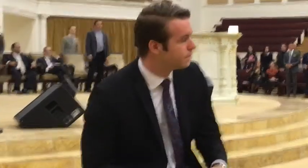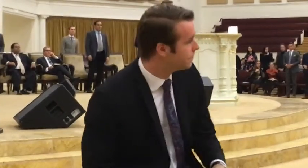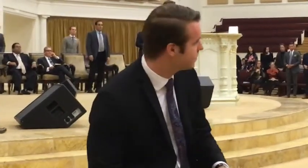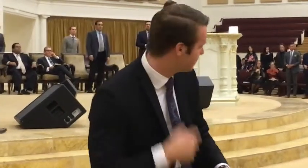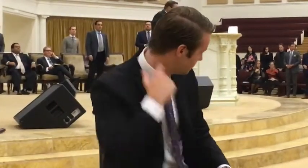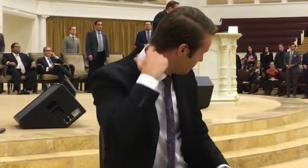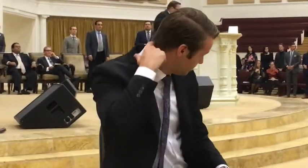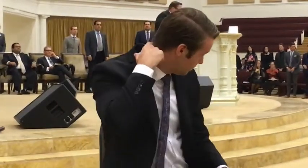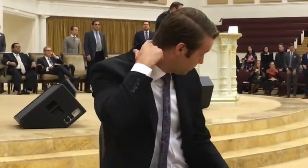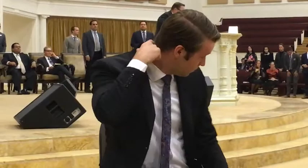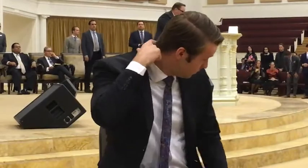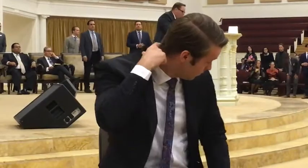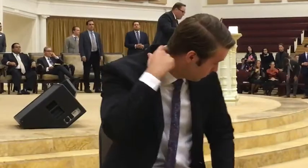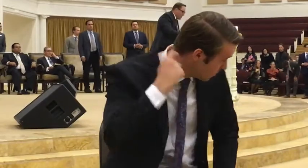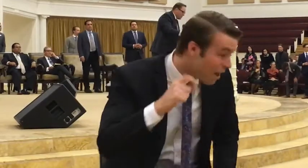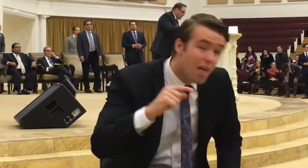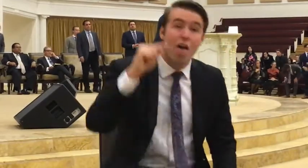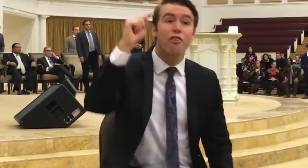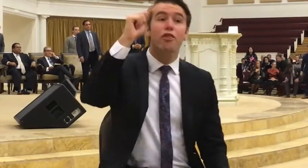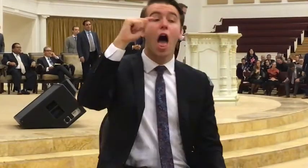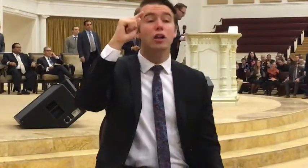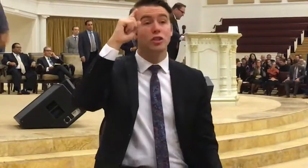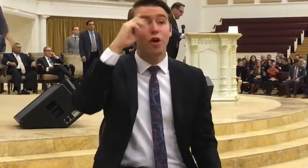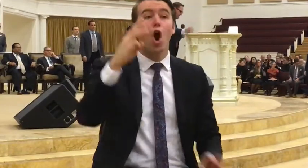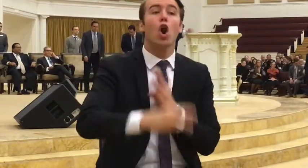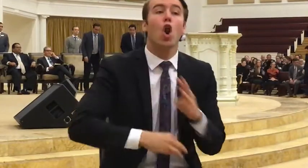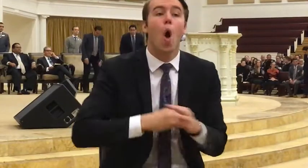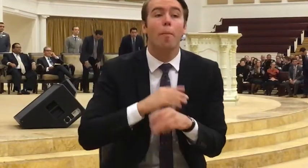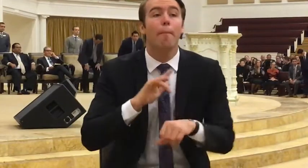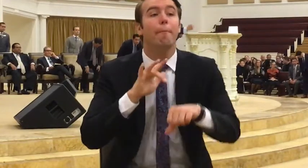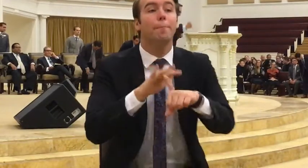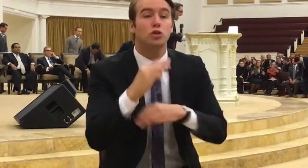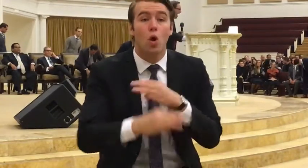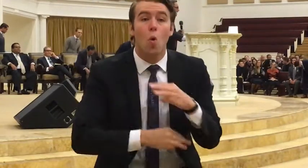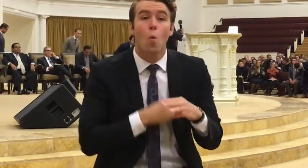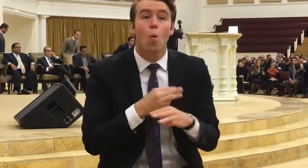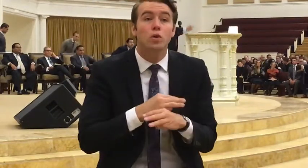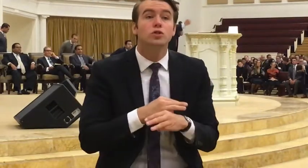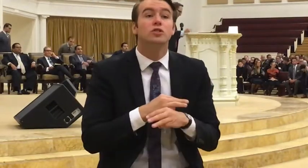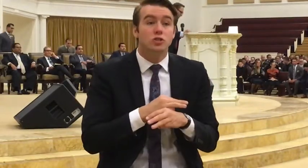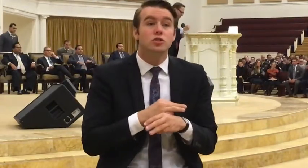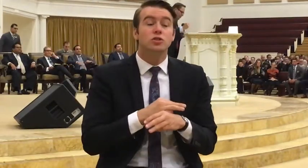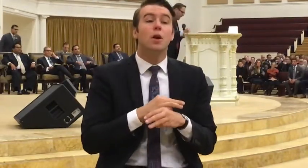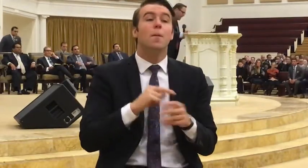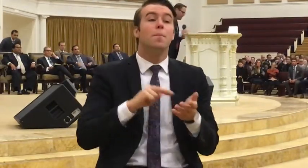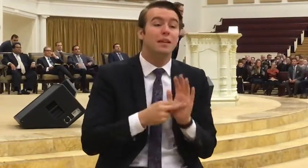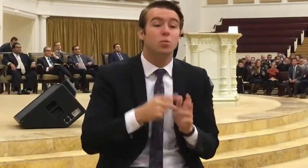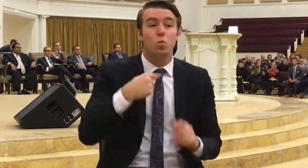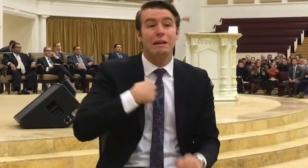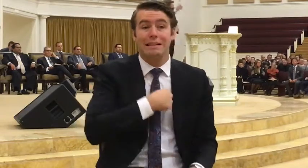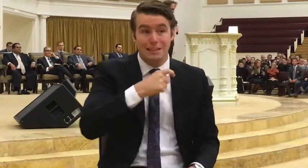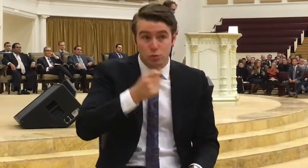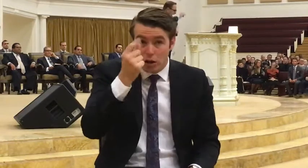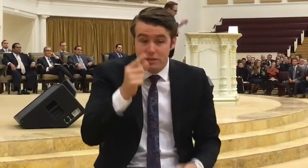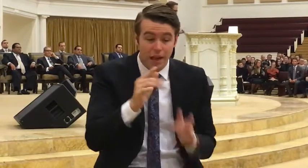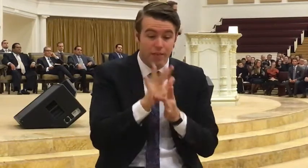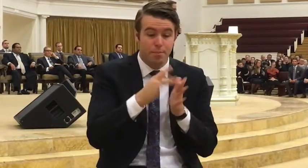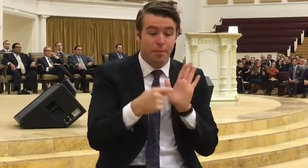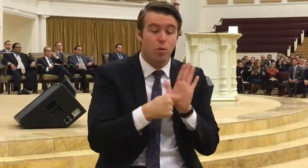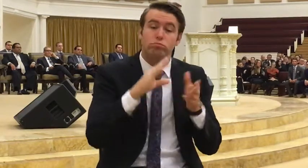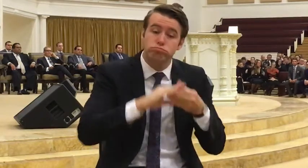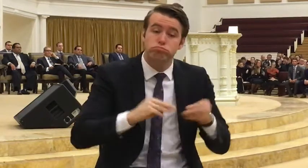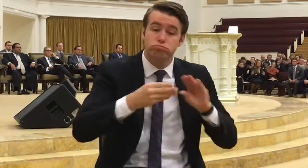A theology for a global missional church attends and defines the biblical narrative from the